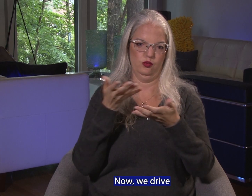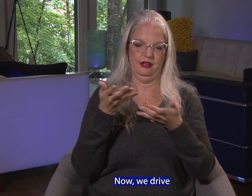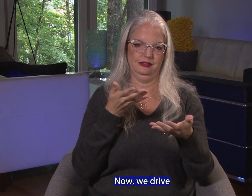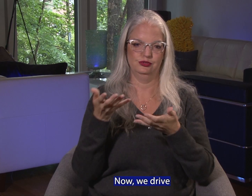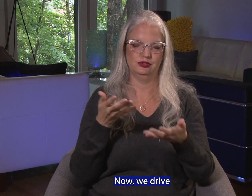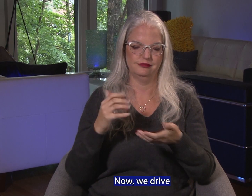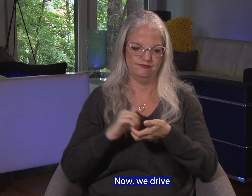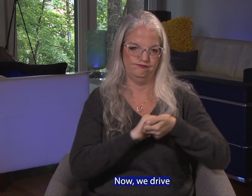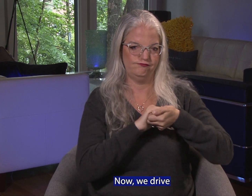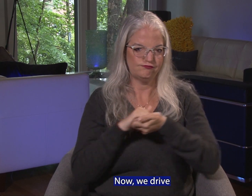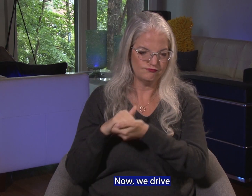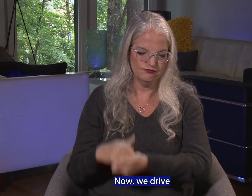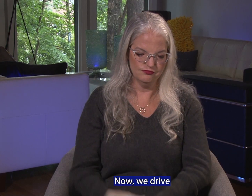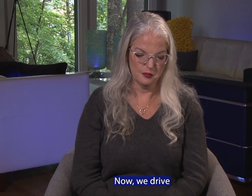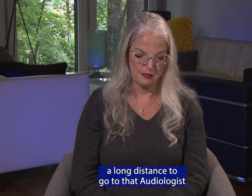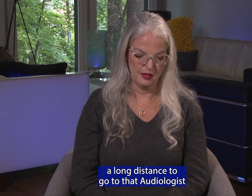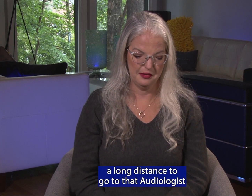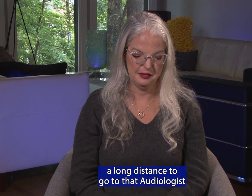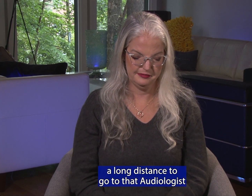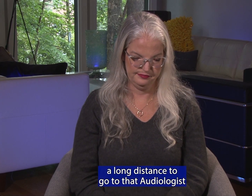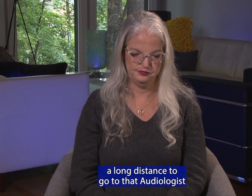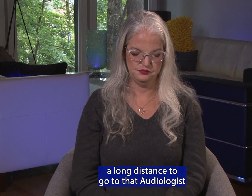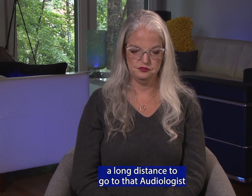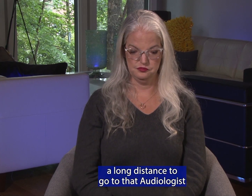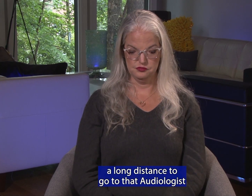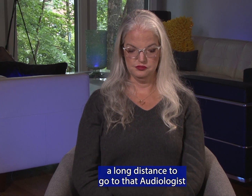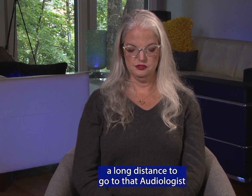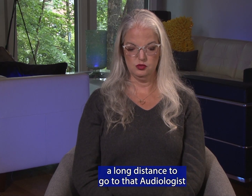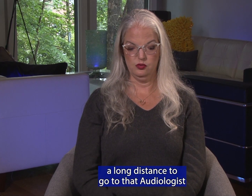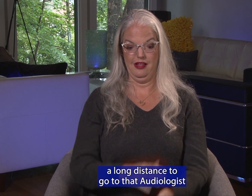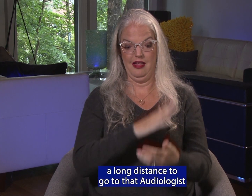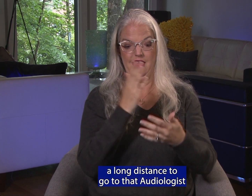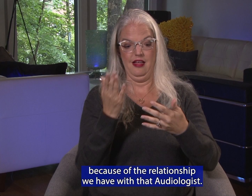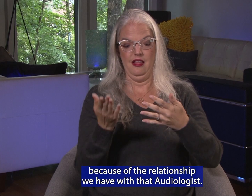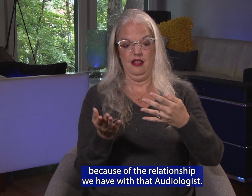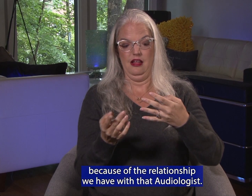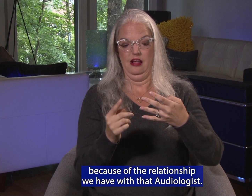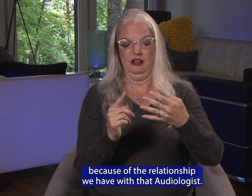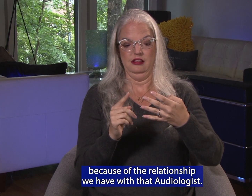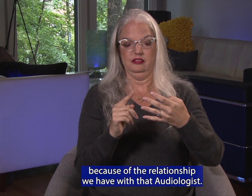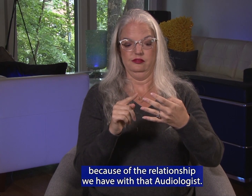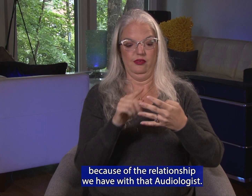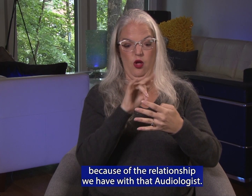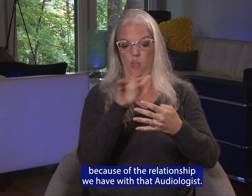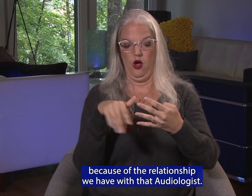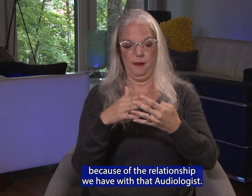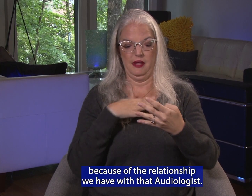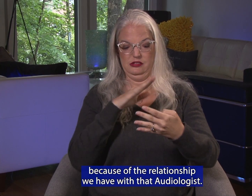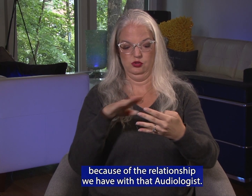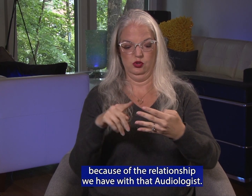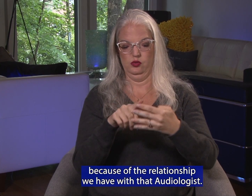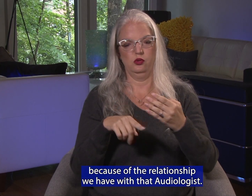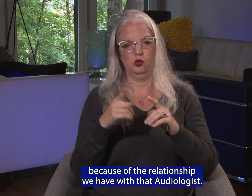Now, we drive a long distance to go to that audiologist because of the relationship we have with that